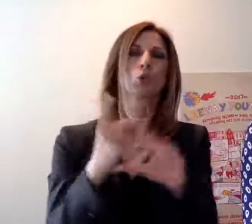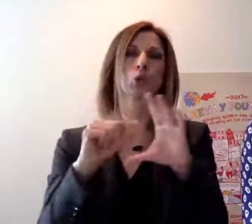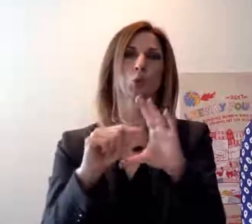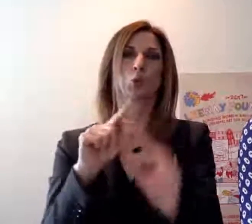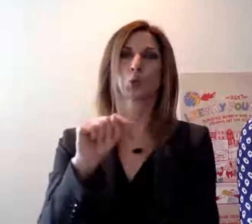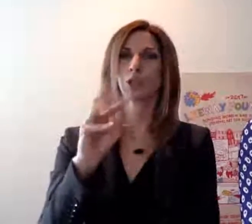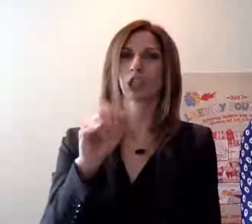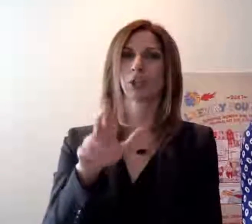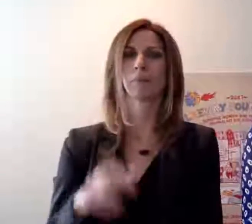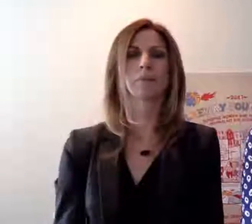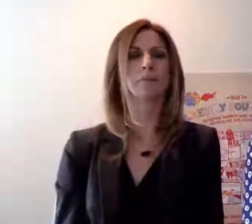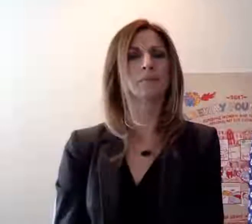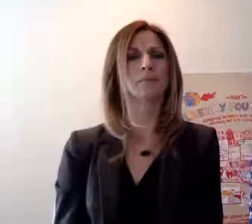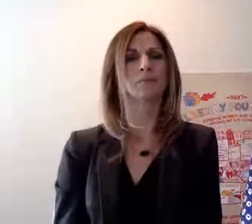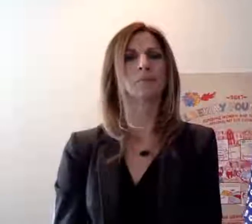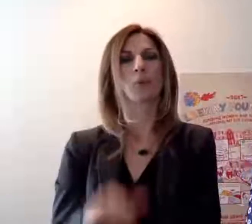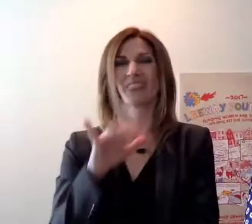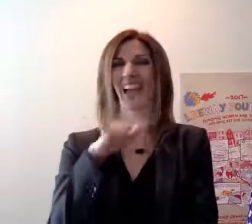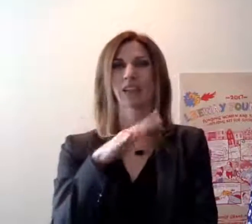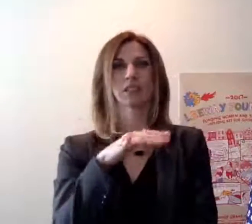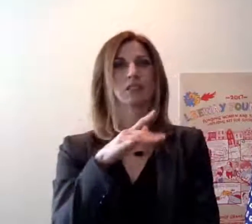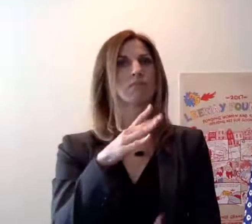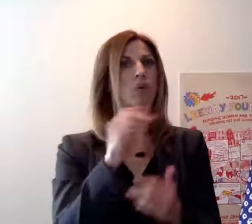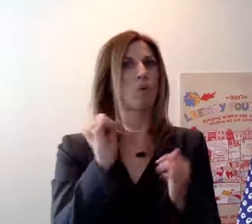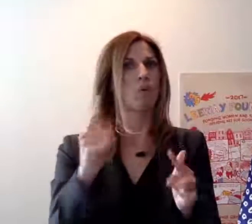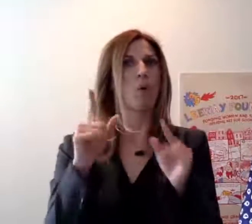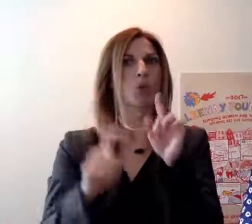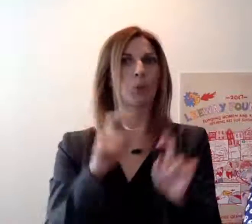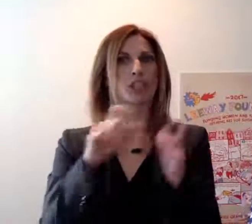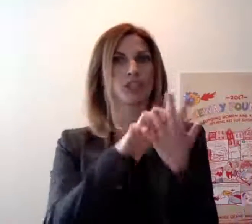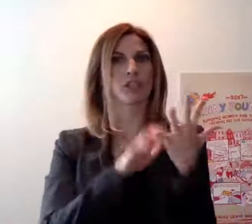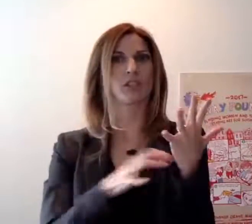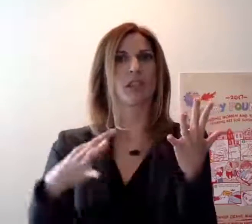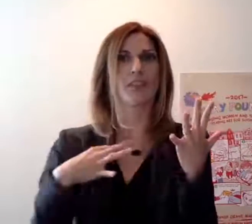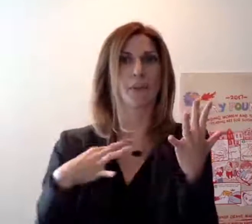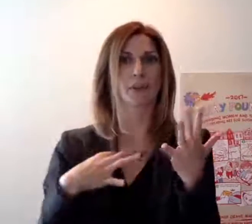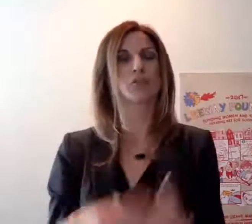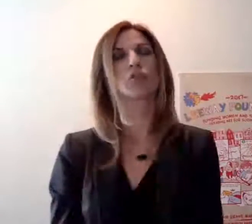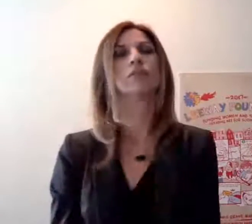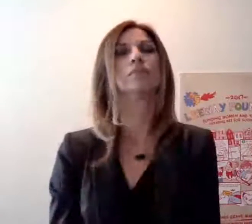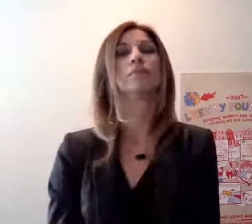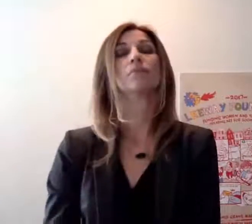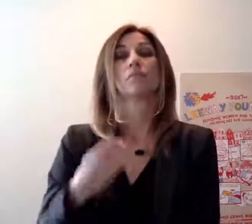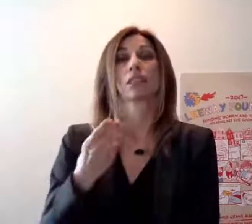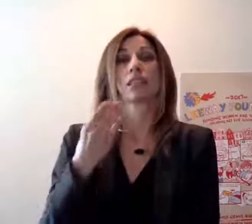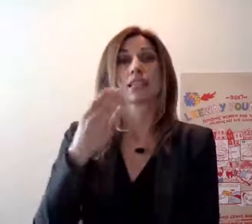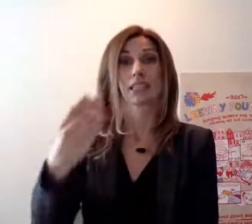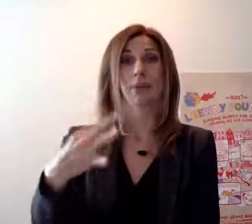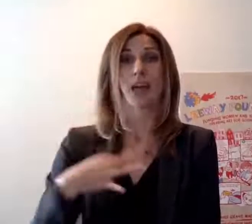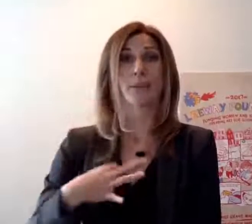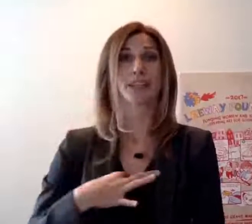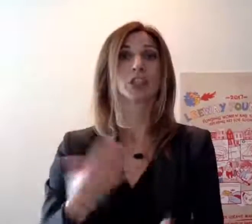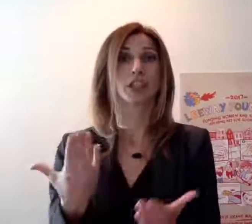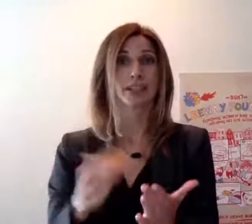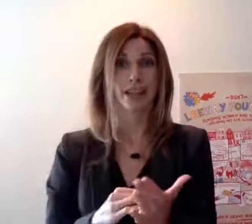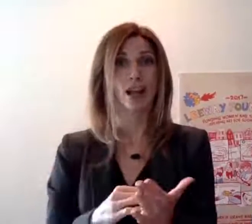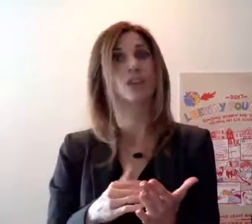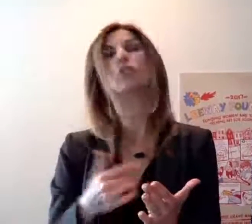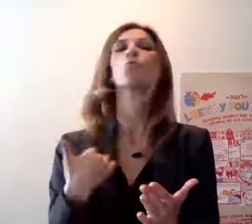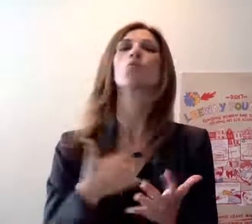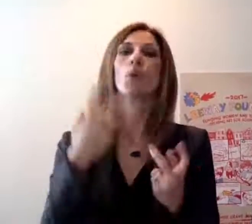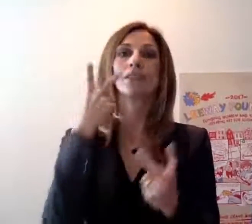So that is the body actually of all the questions. So submitting this application, again, to prepare it, we're looking